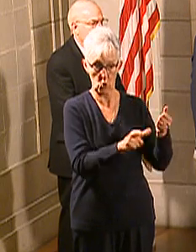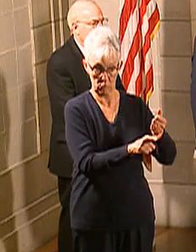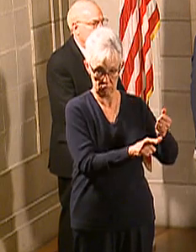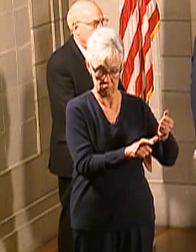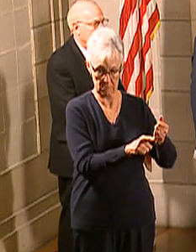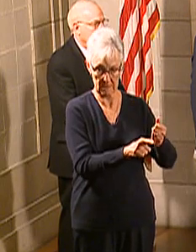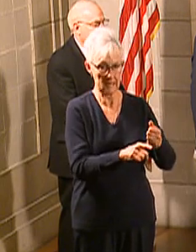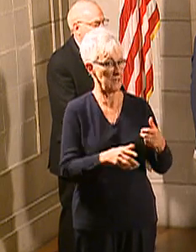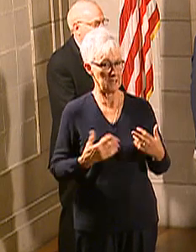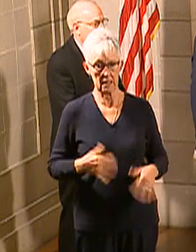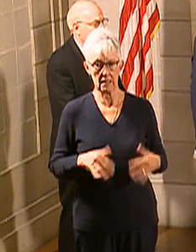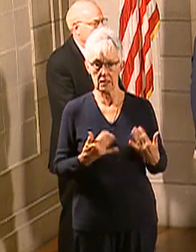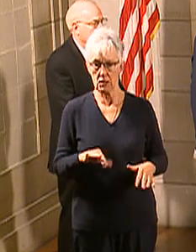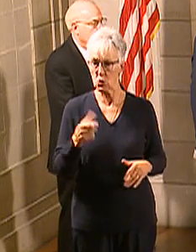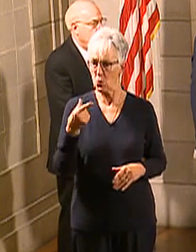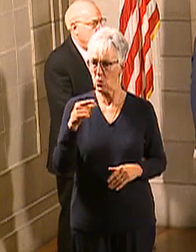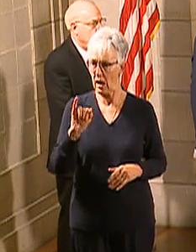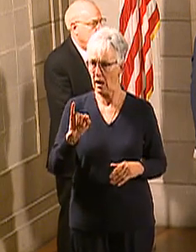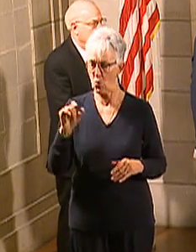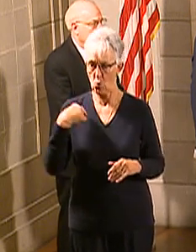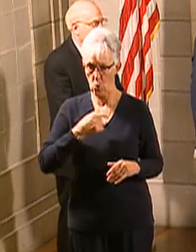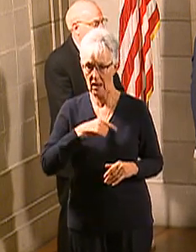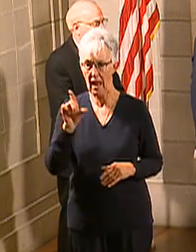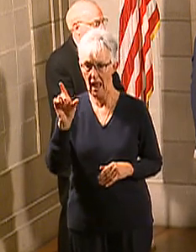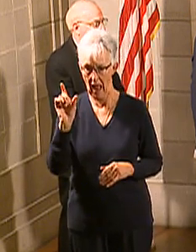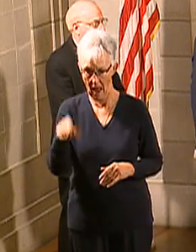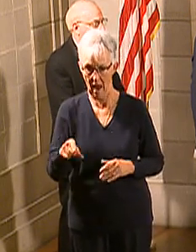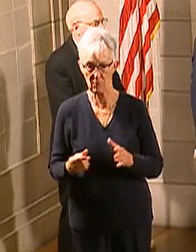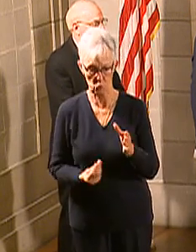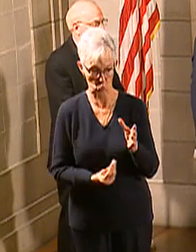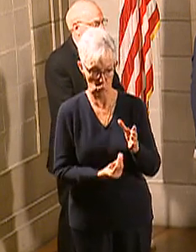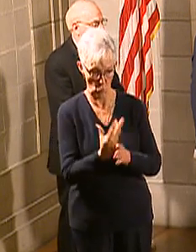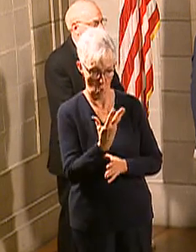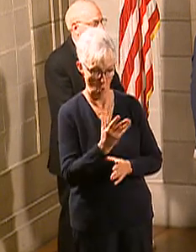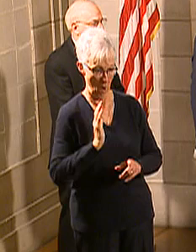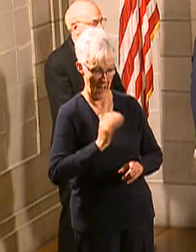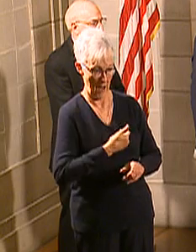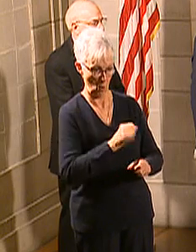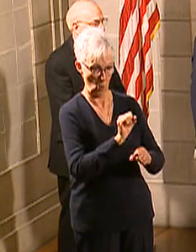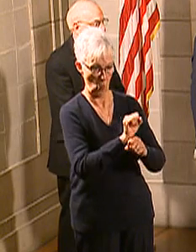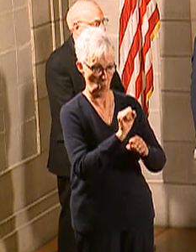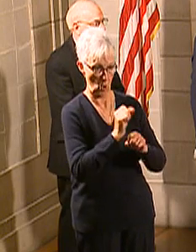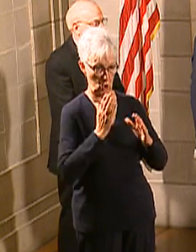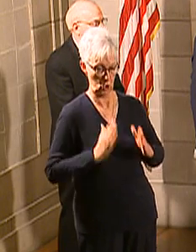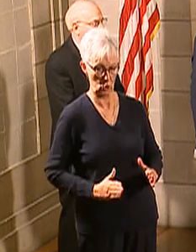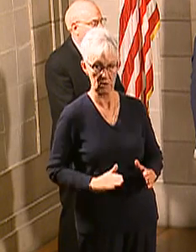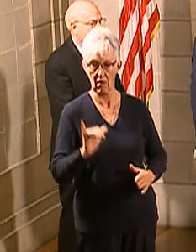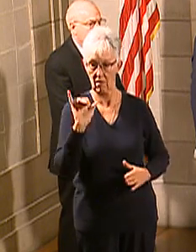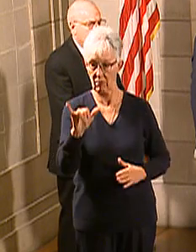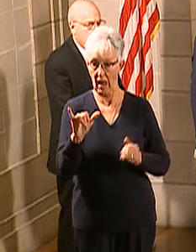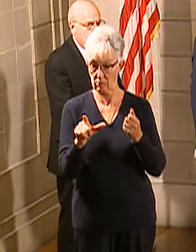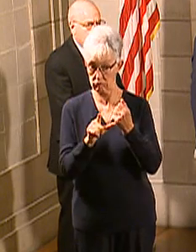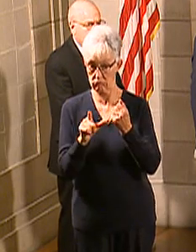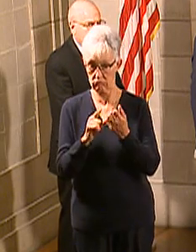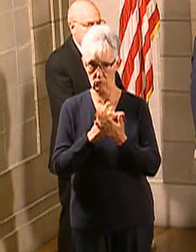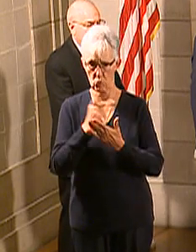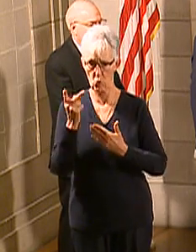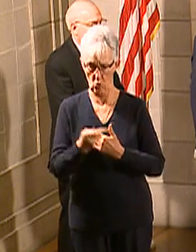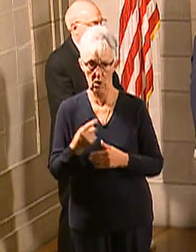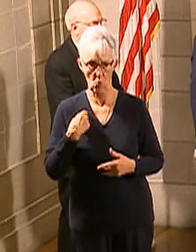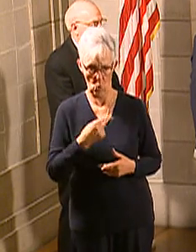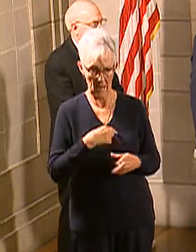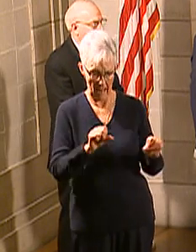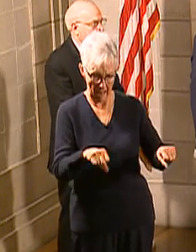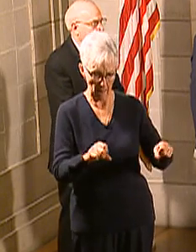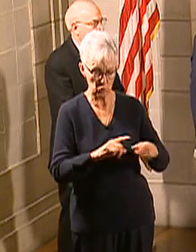same. In Grand Island, we have to grow our own workforce. And through the Registered Apprenticeship Program, we've been able to do so since our